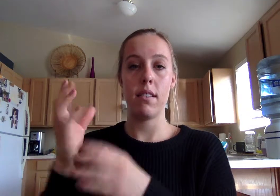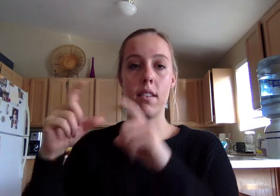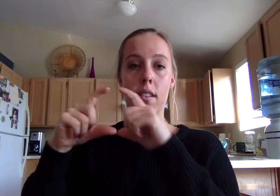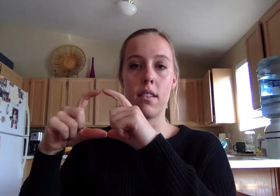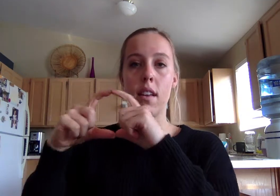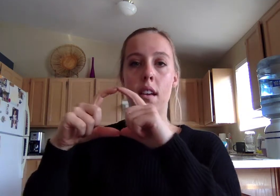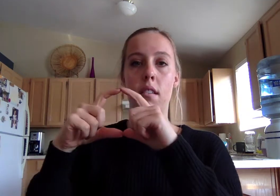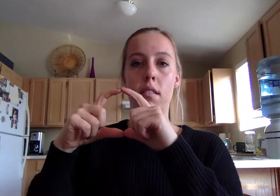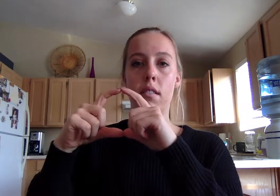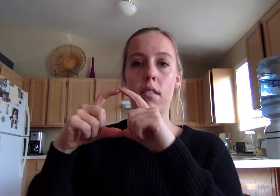water.